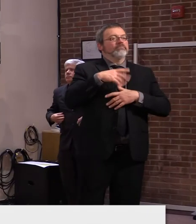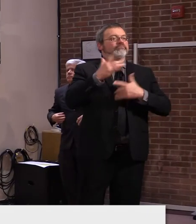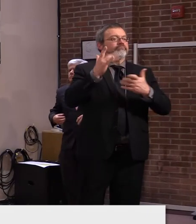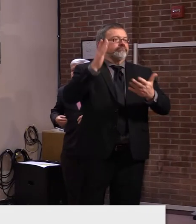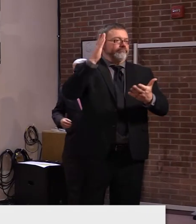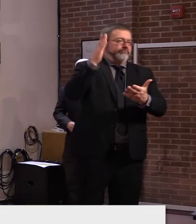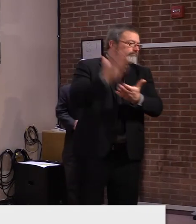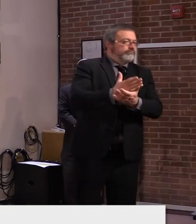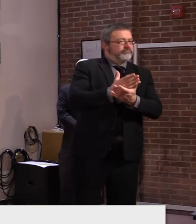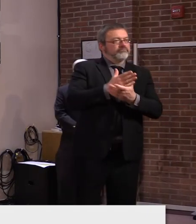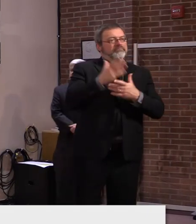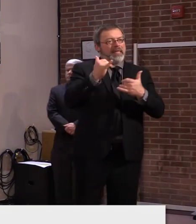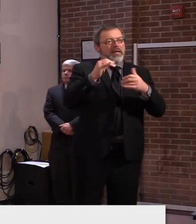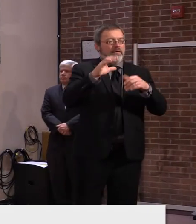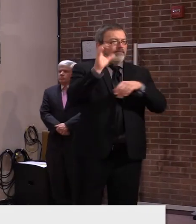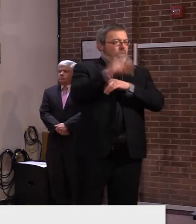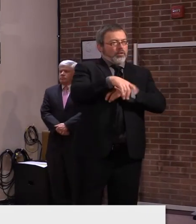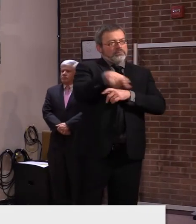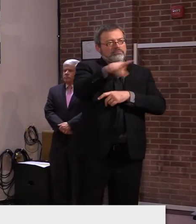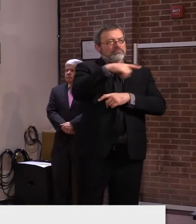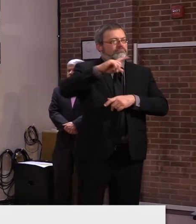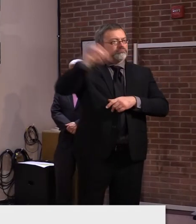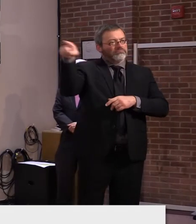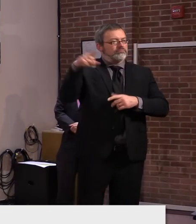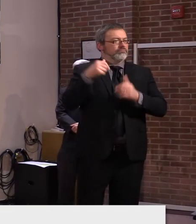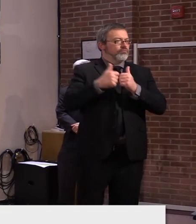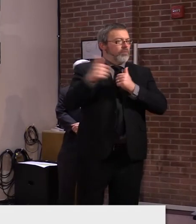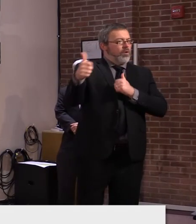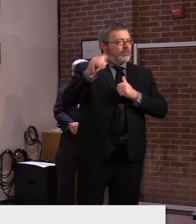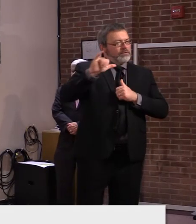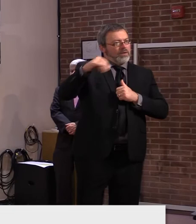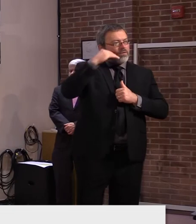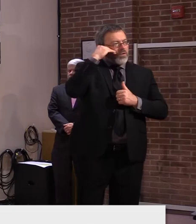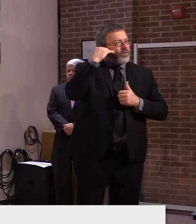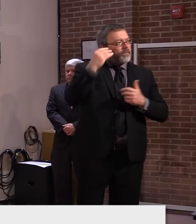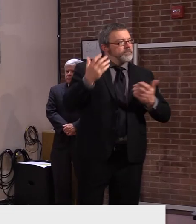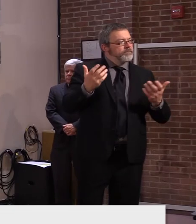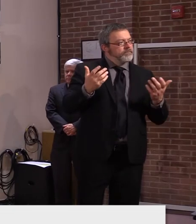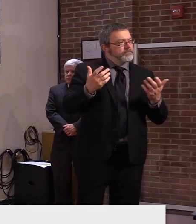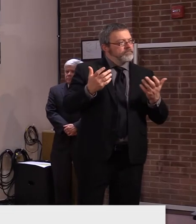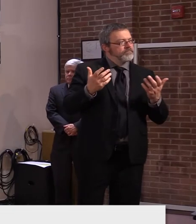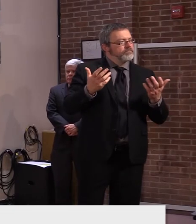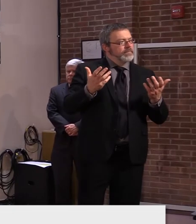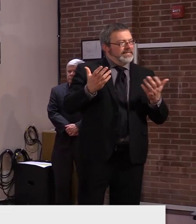similar things. I was wondering if this is a trend you're seeing statewide.